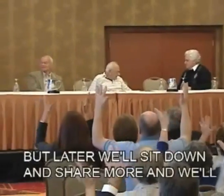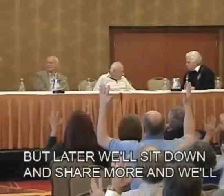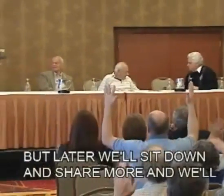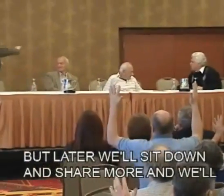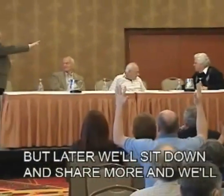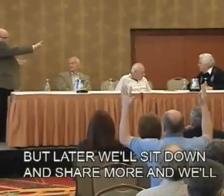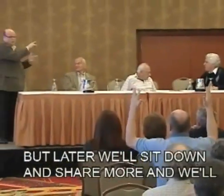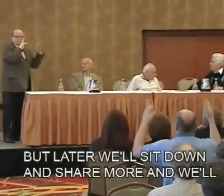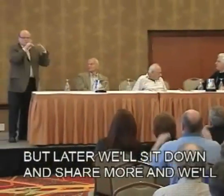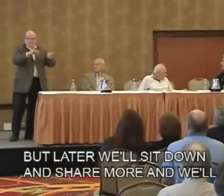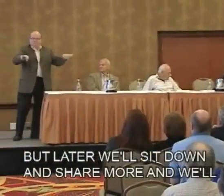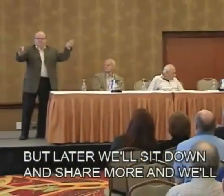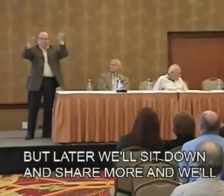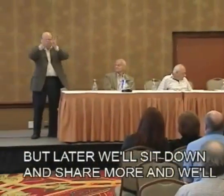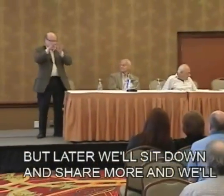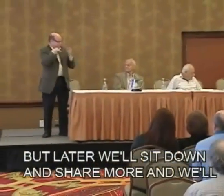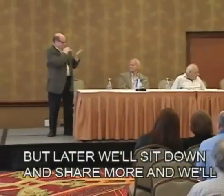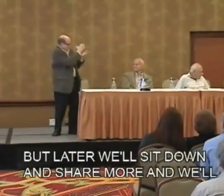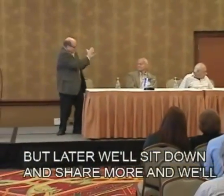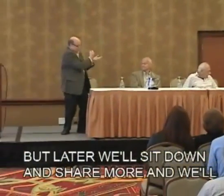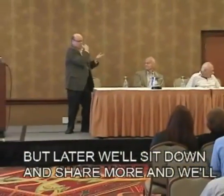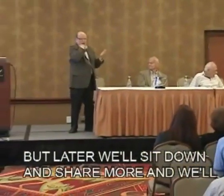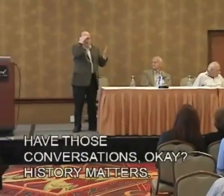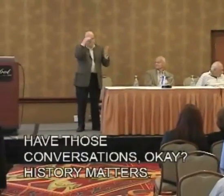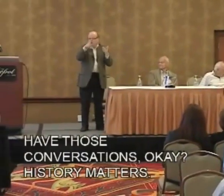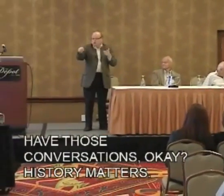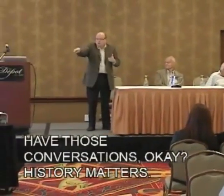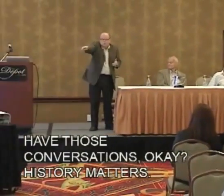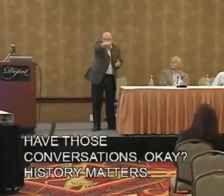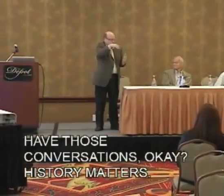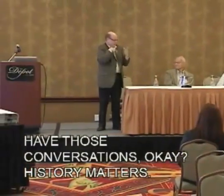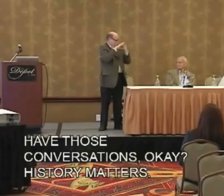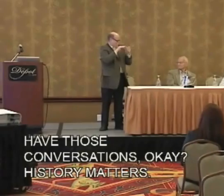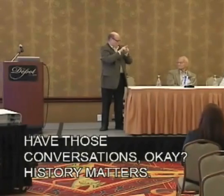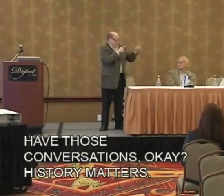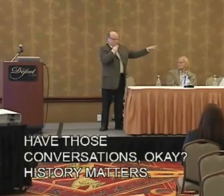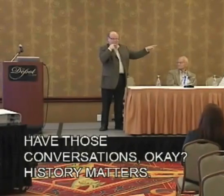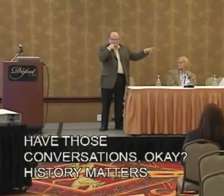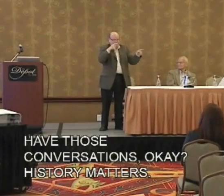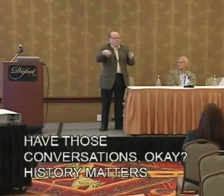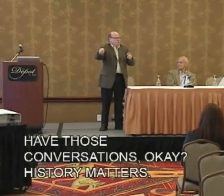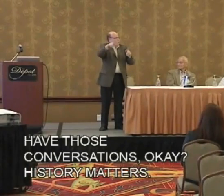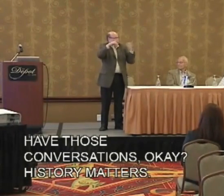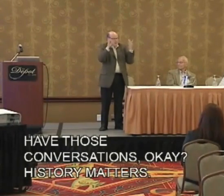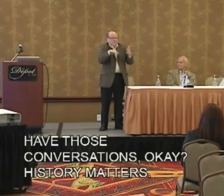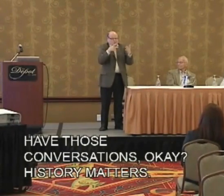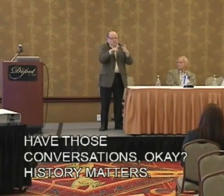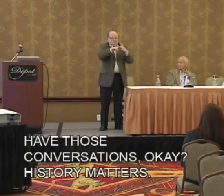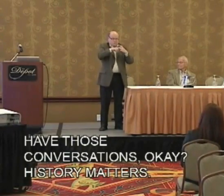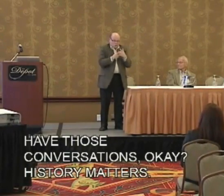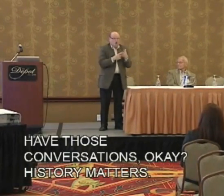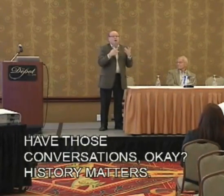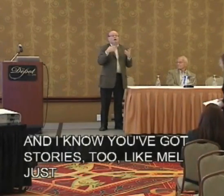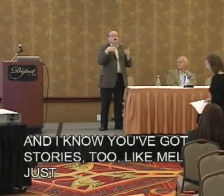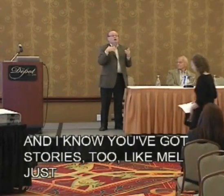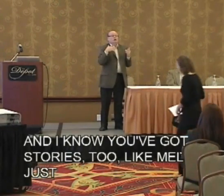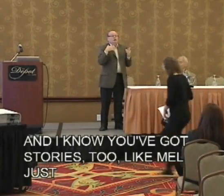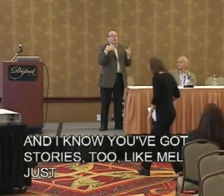thank you thank you all history matters and I know you've got stories too like Mel just said we're starting